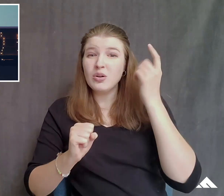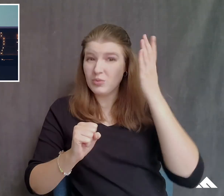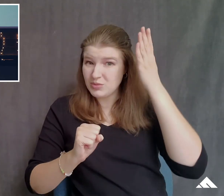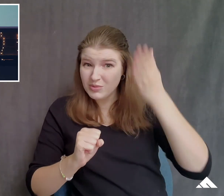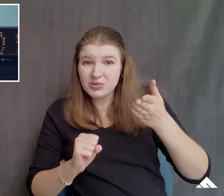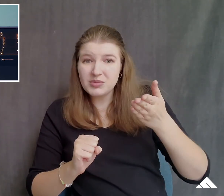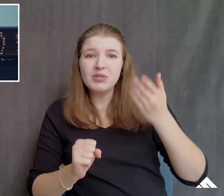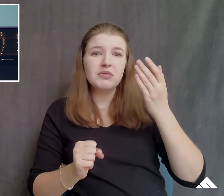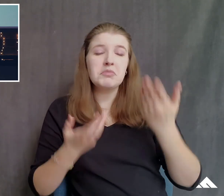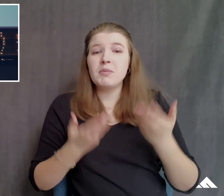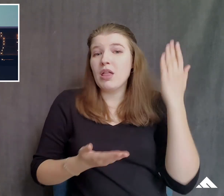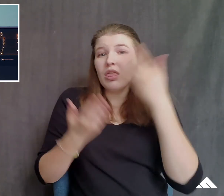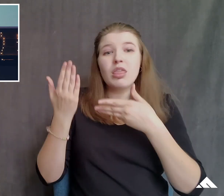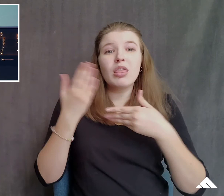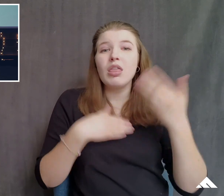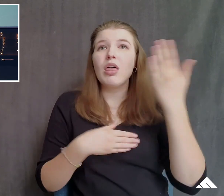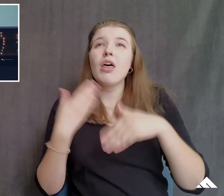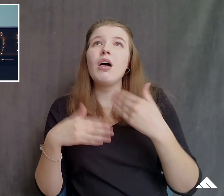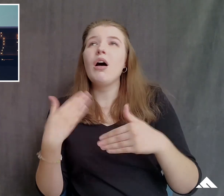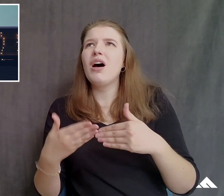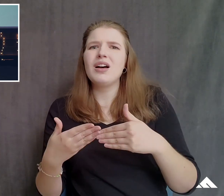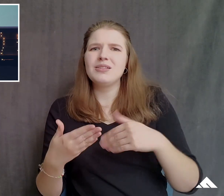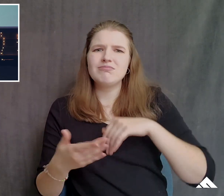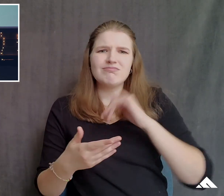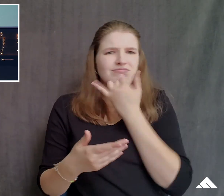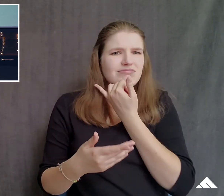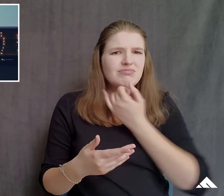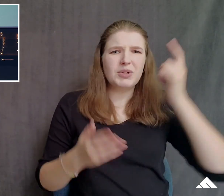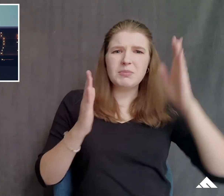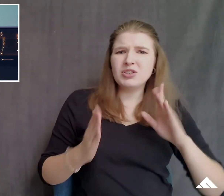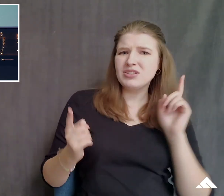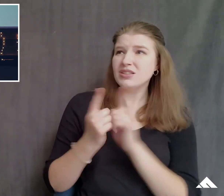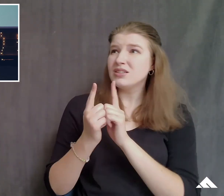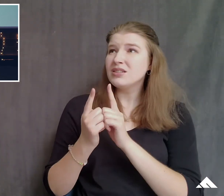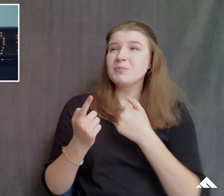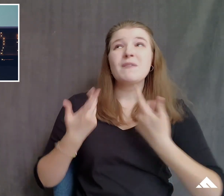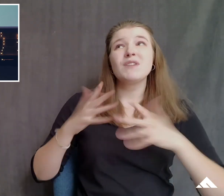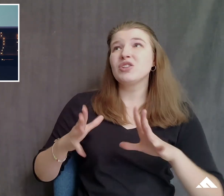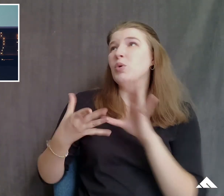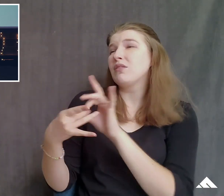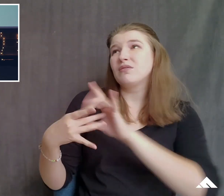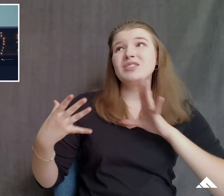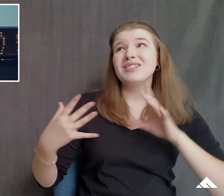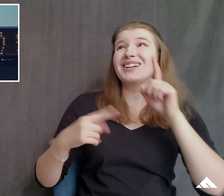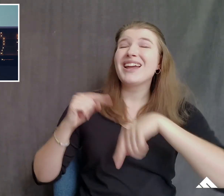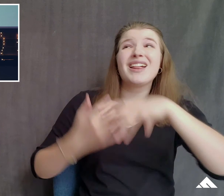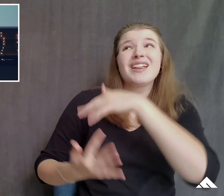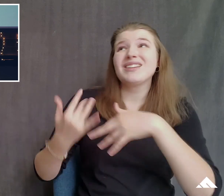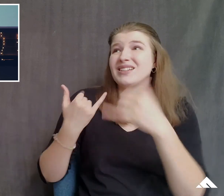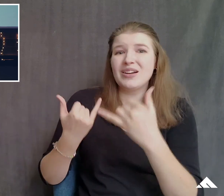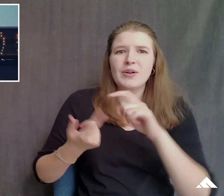until somebody comes up to you and says, I'm done. I want out of your life. I want you out of my life. I can't be around you anymore.